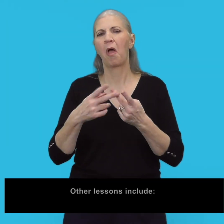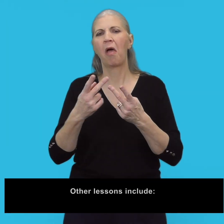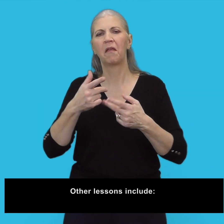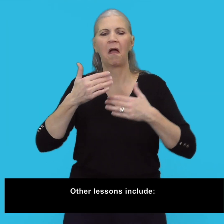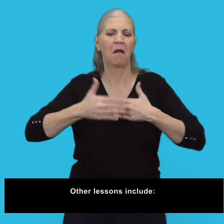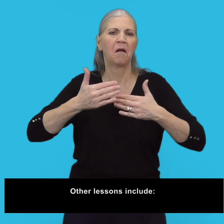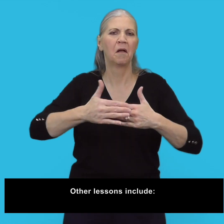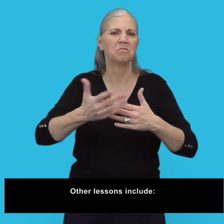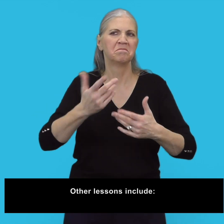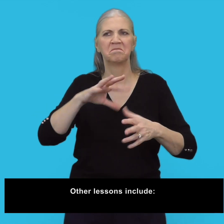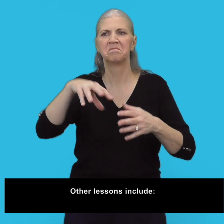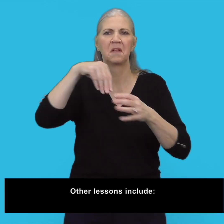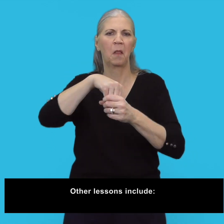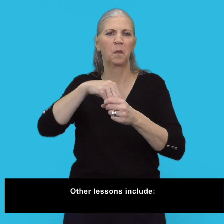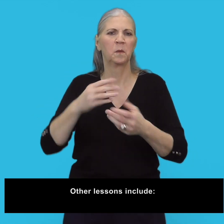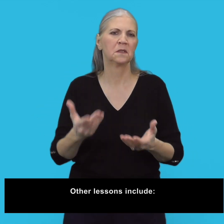Other lessons include